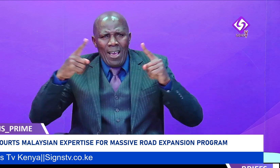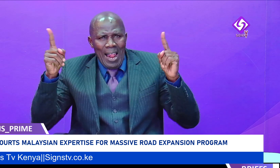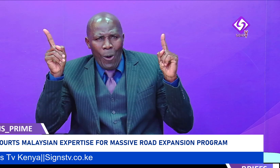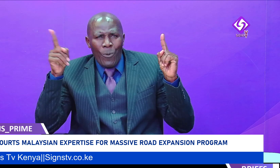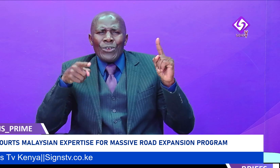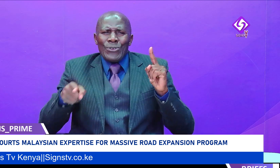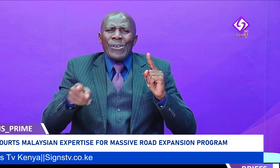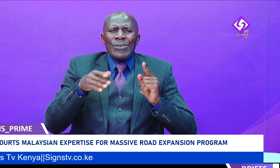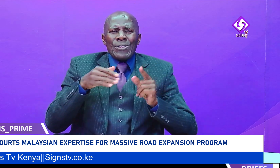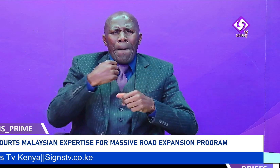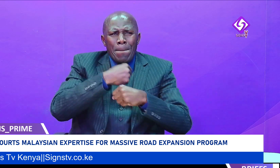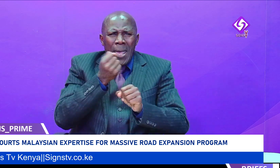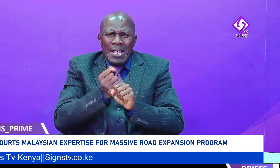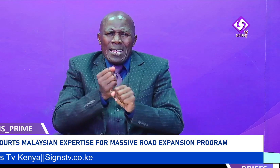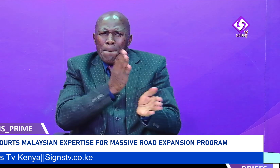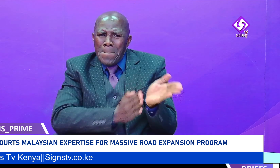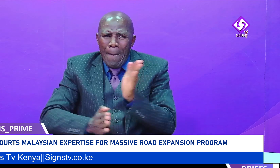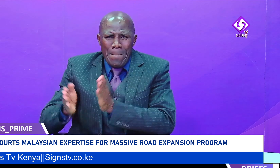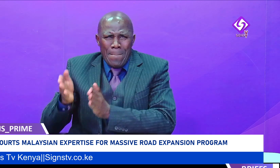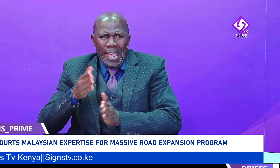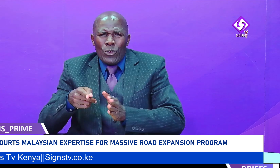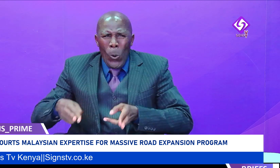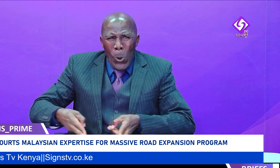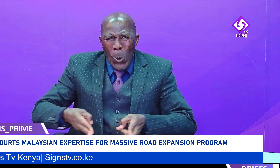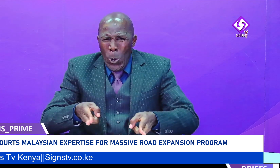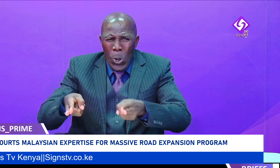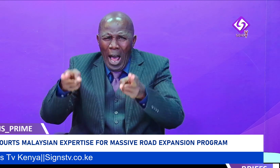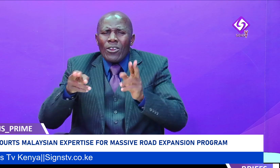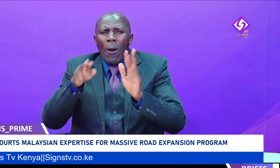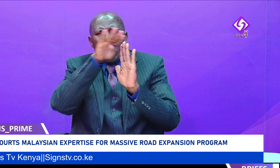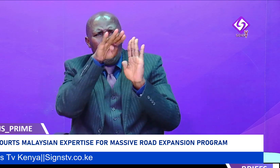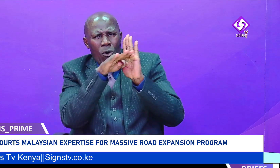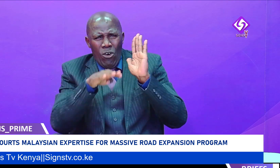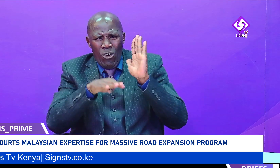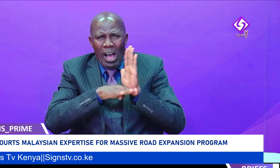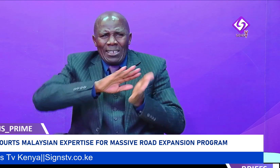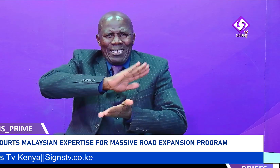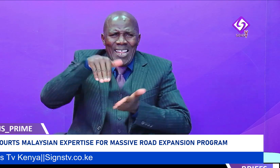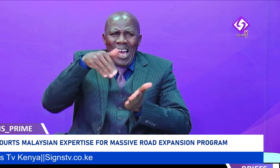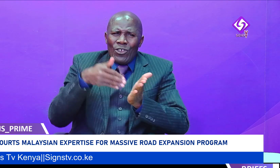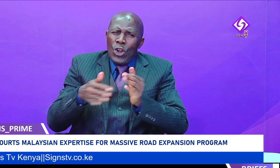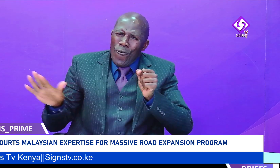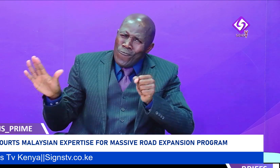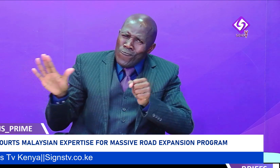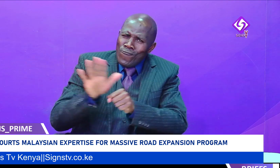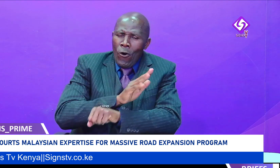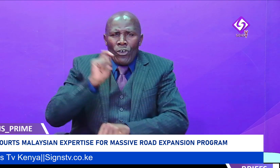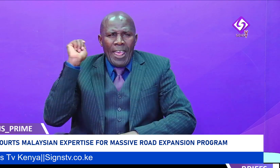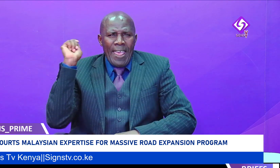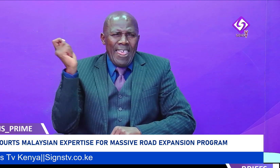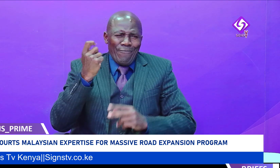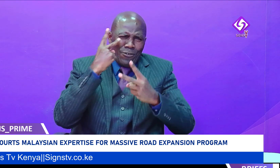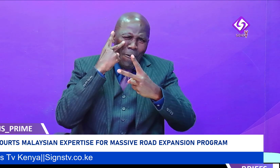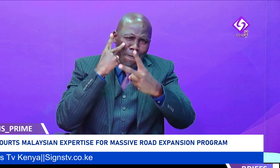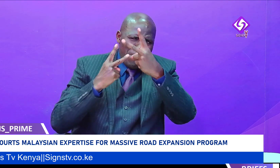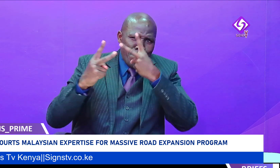President Ruto emphasized that this expansive road program is crucial for fulfilling Kenya's